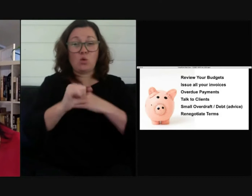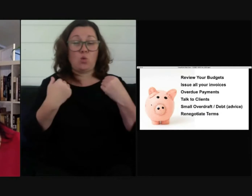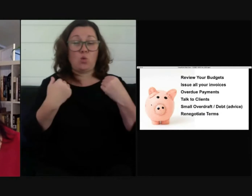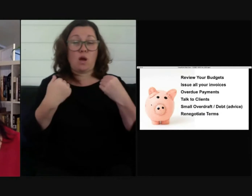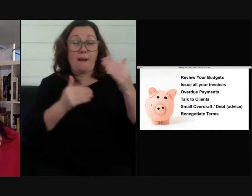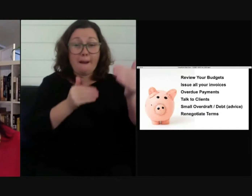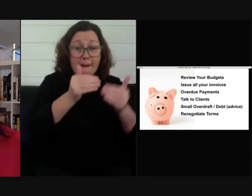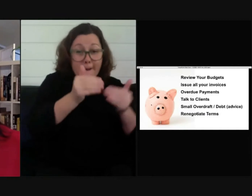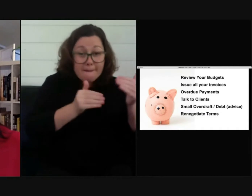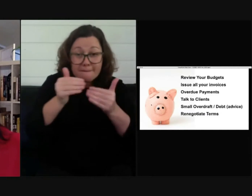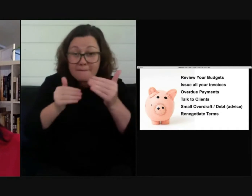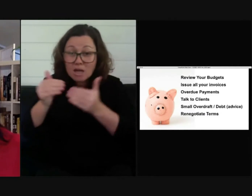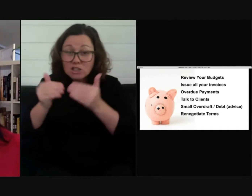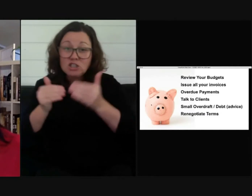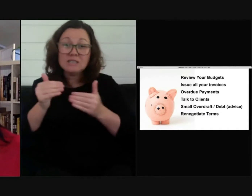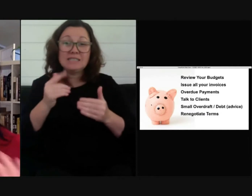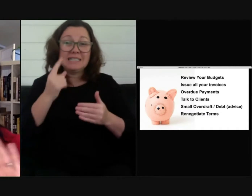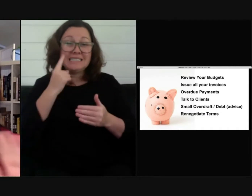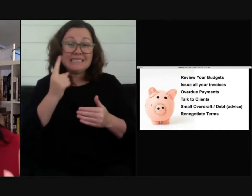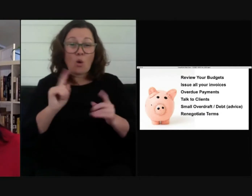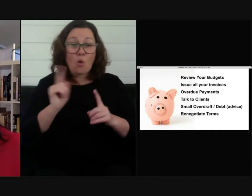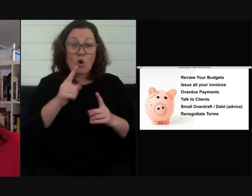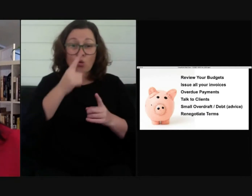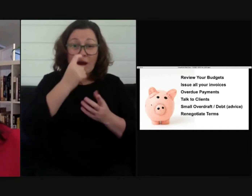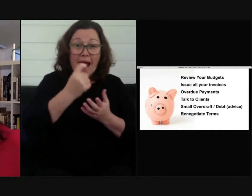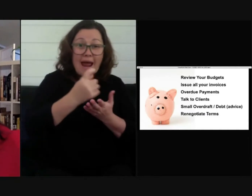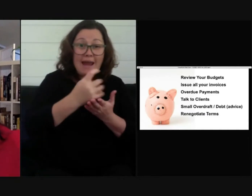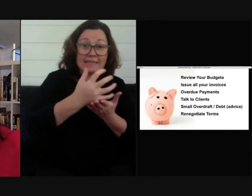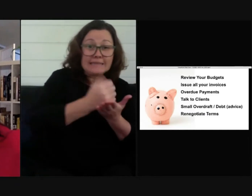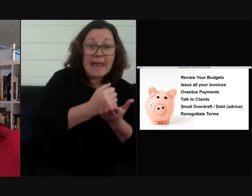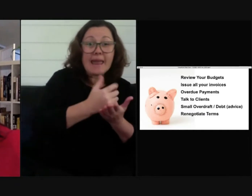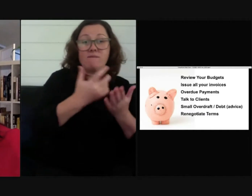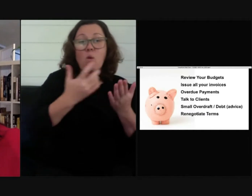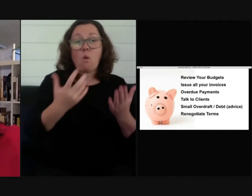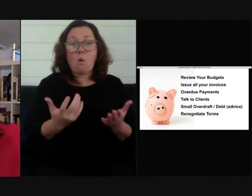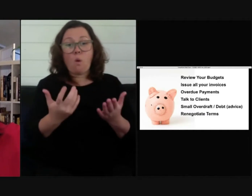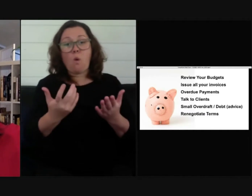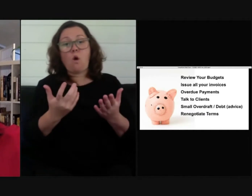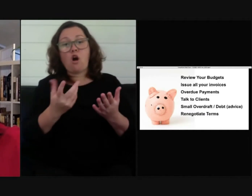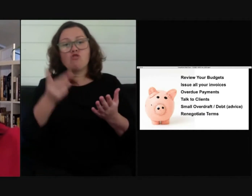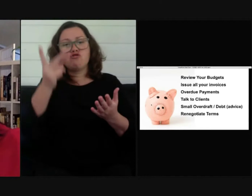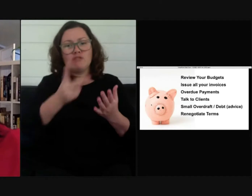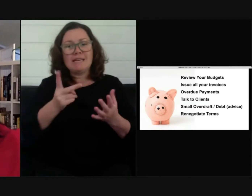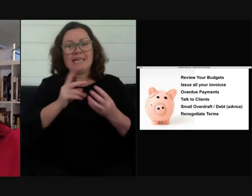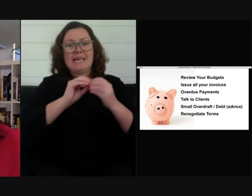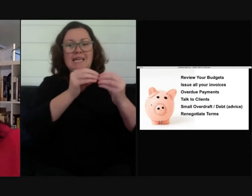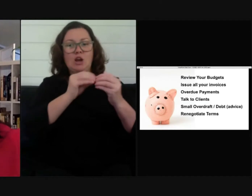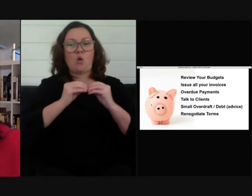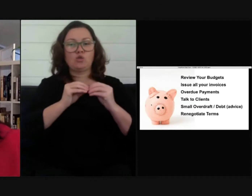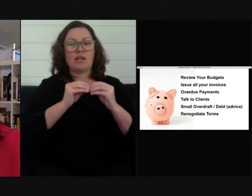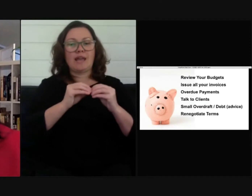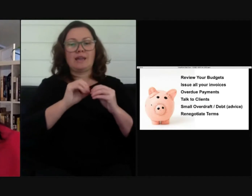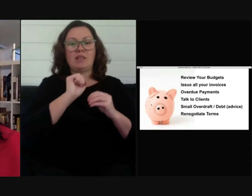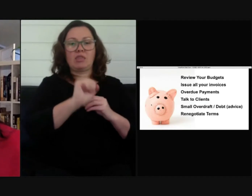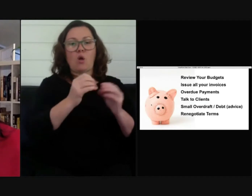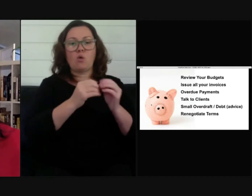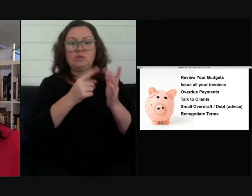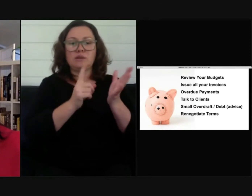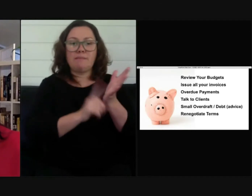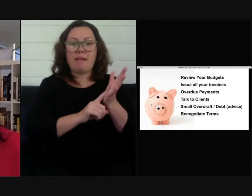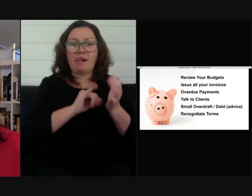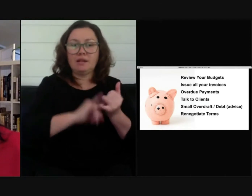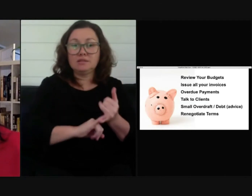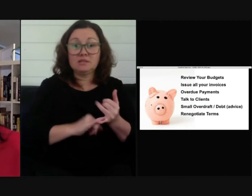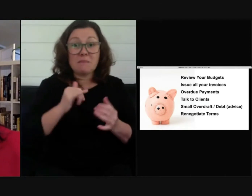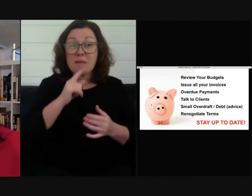move in terms of renegotiating terms about everything. Even if it only saves you $10 or $20 a week, that's going to